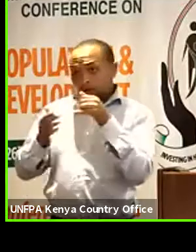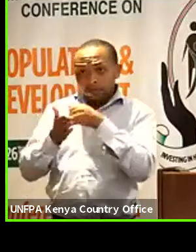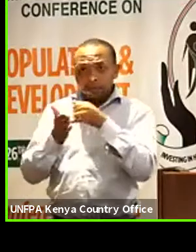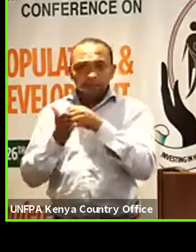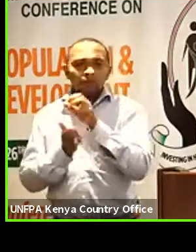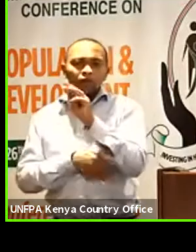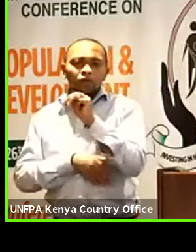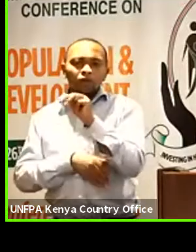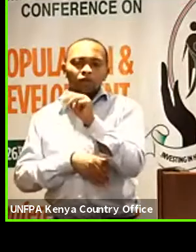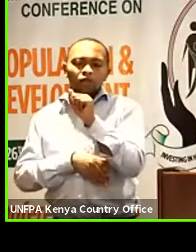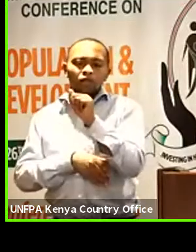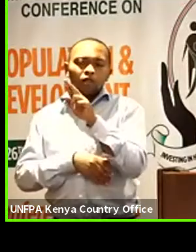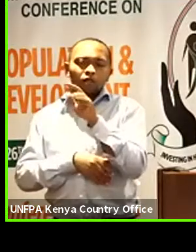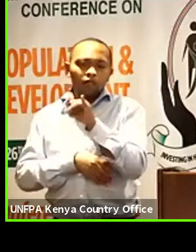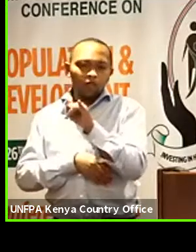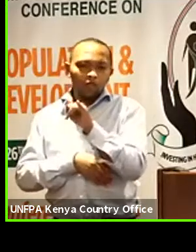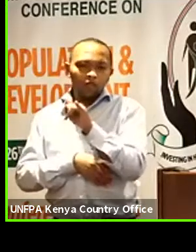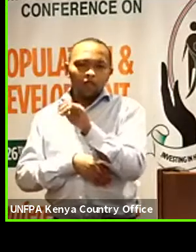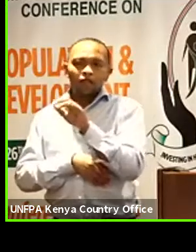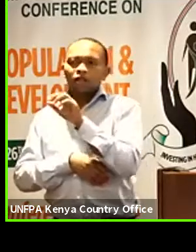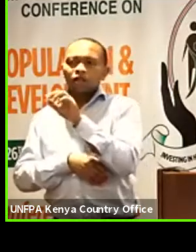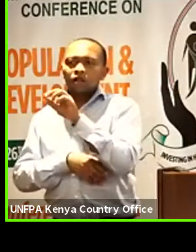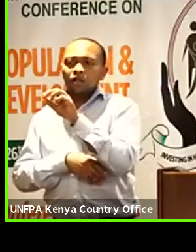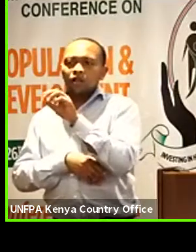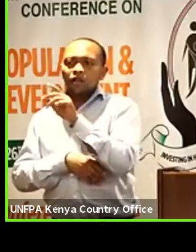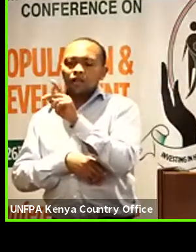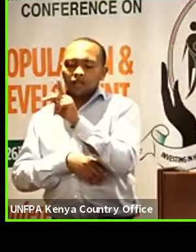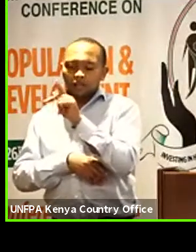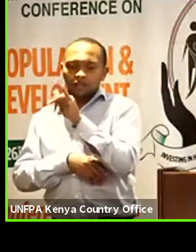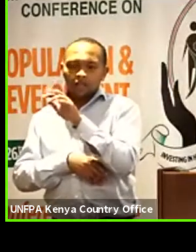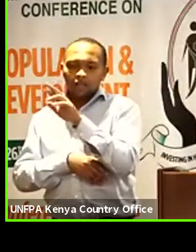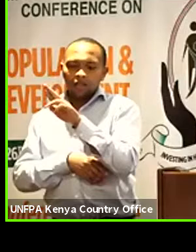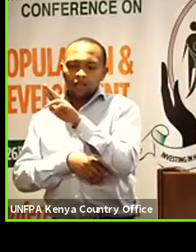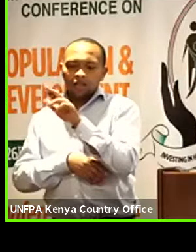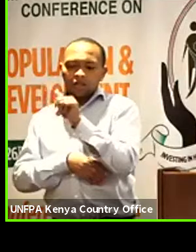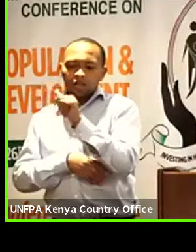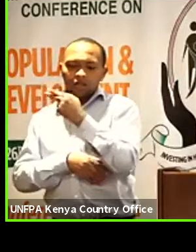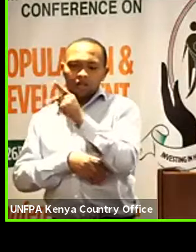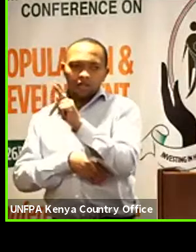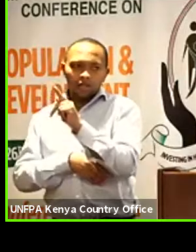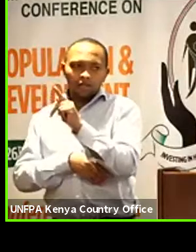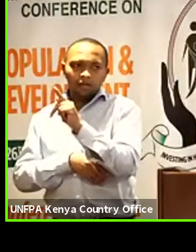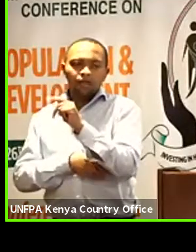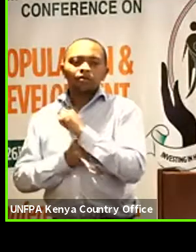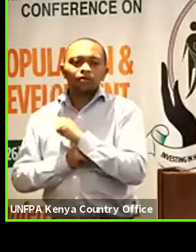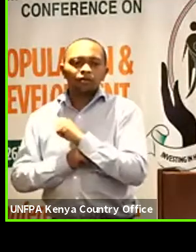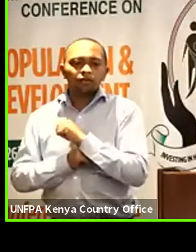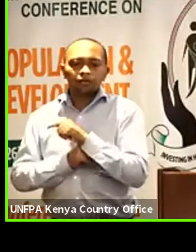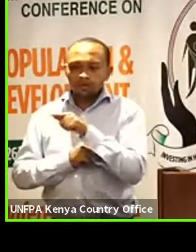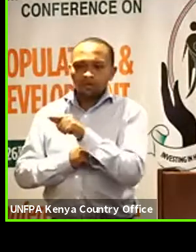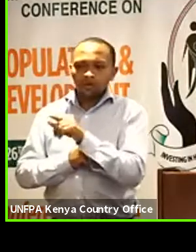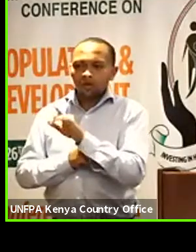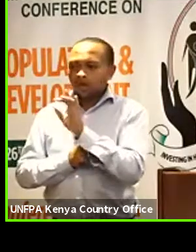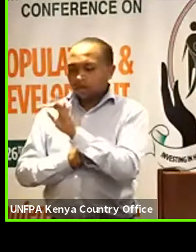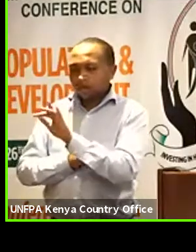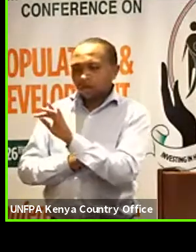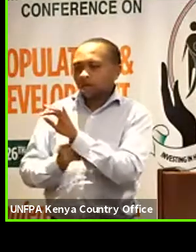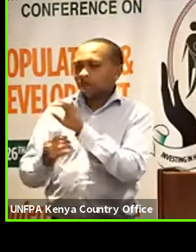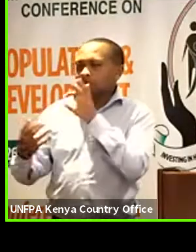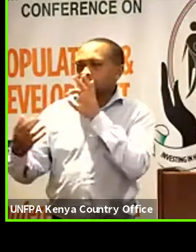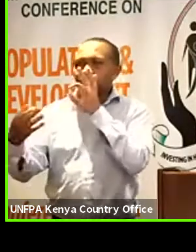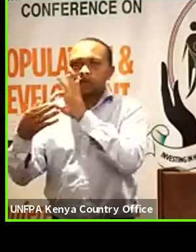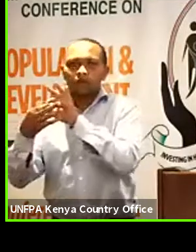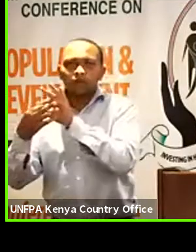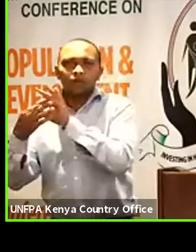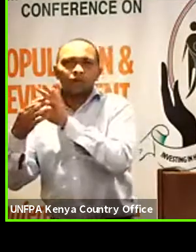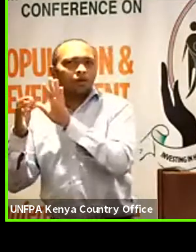Kalerwa, Dr. Lutechu Kulaka, and Engineer Francis Gitao. That one you will click, and then you will get your